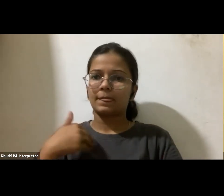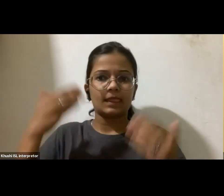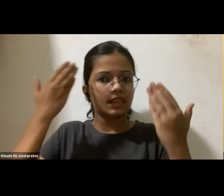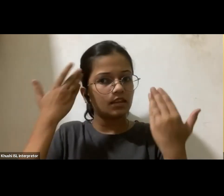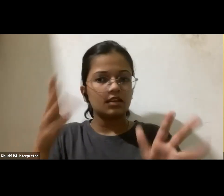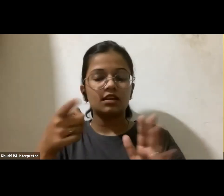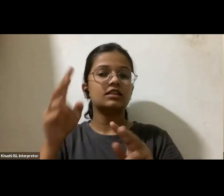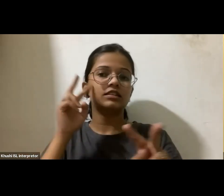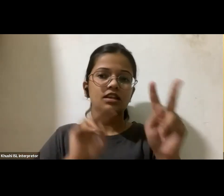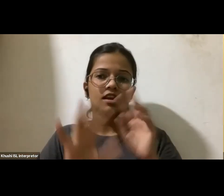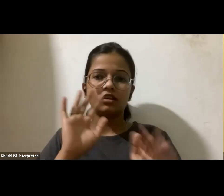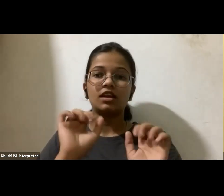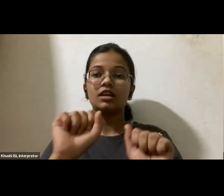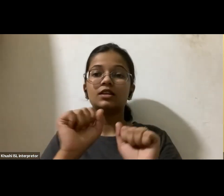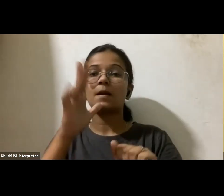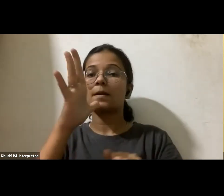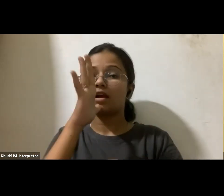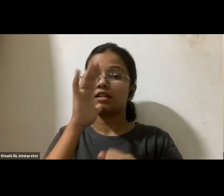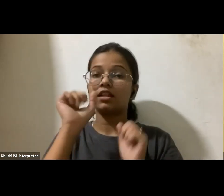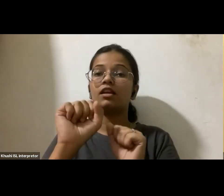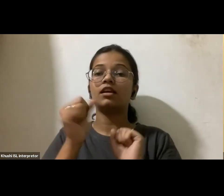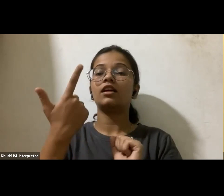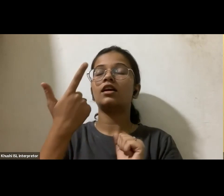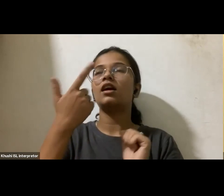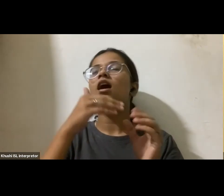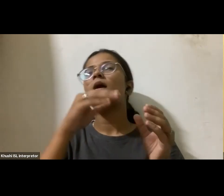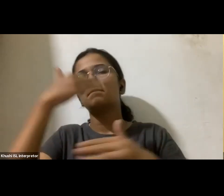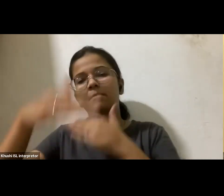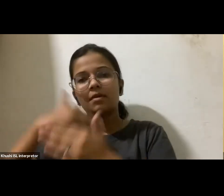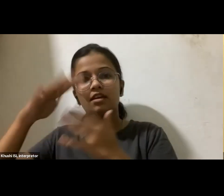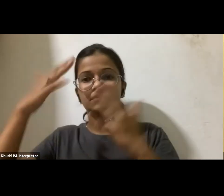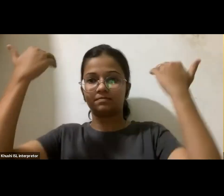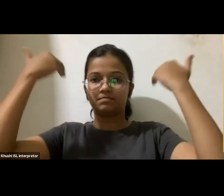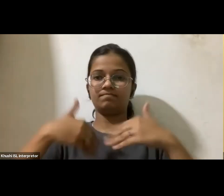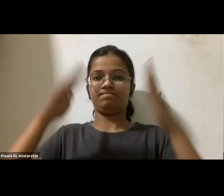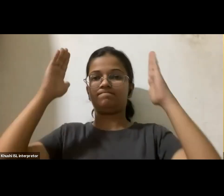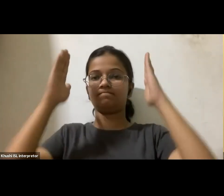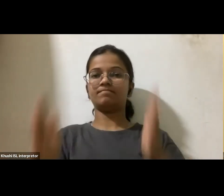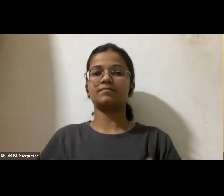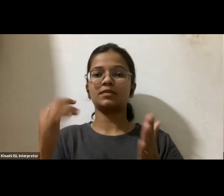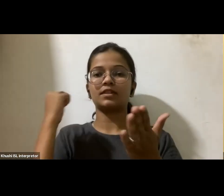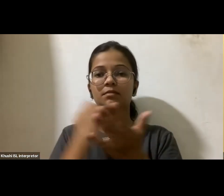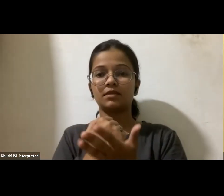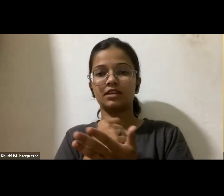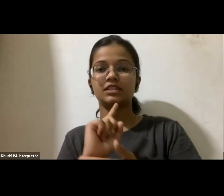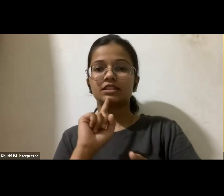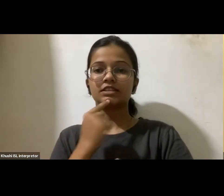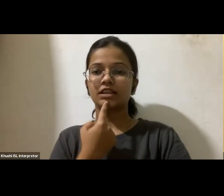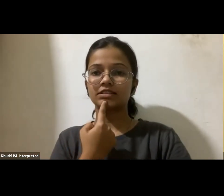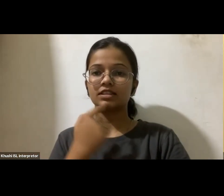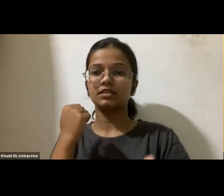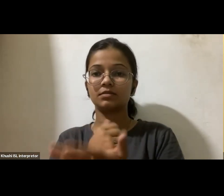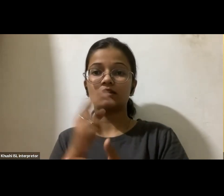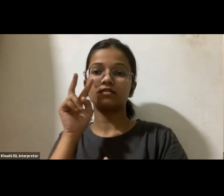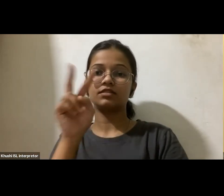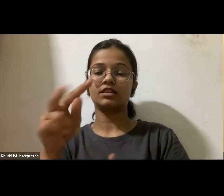seen photographs of your mothers, maybe your aunts, where they're standing in a particular pose, very strict and stern, looking into the